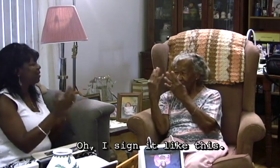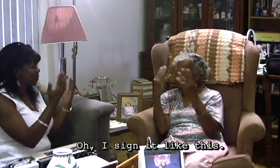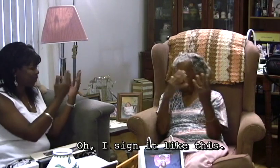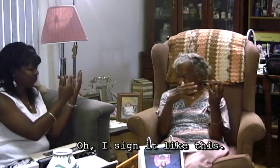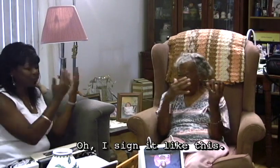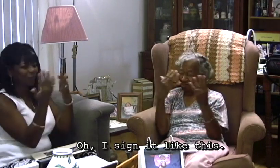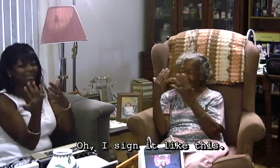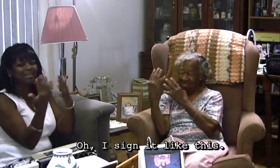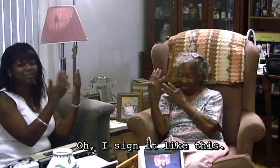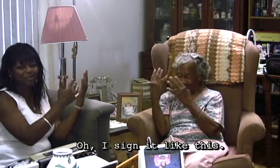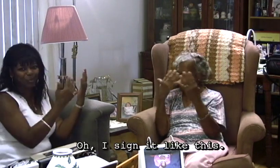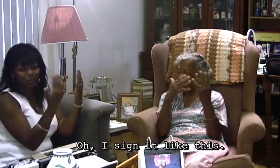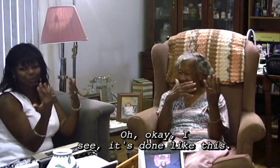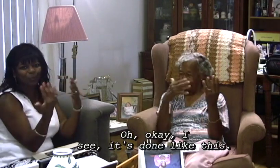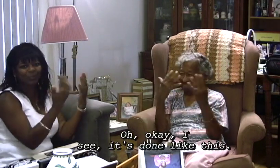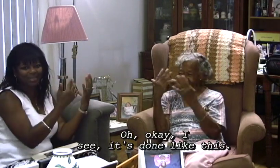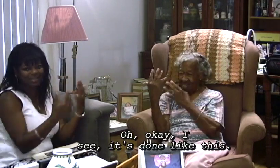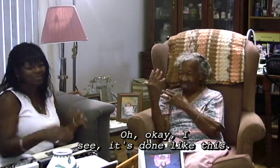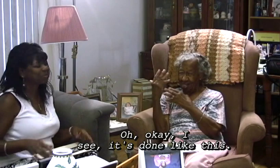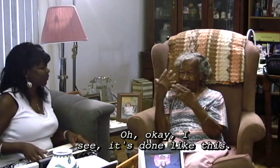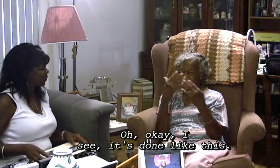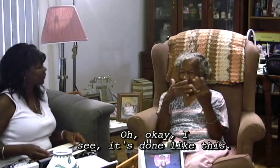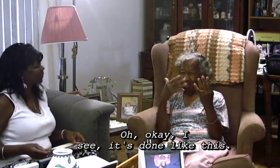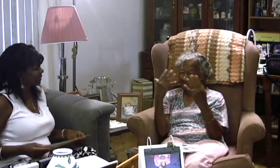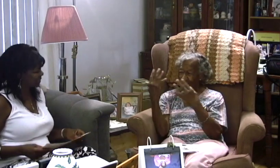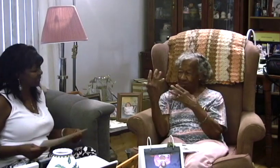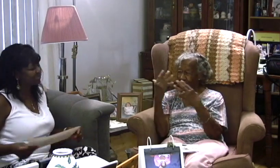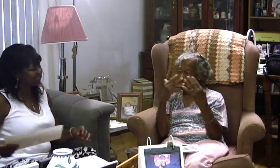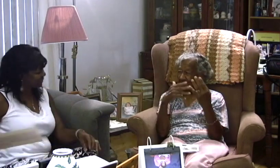like this. Oh, okay. I see. Mhm. Done like this.